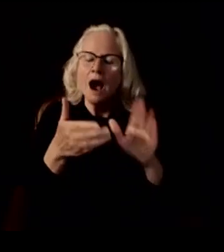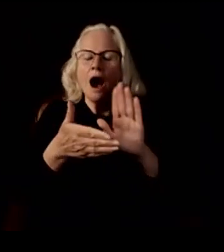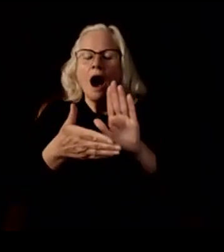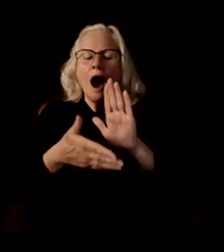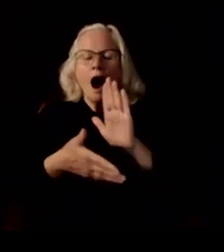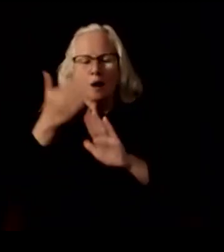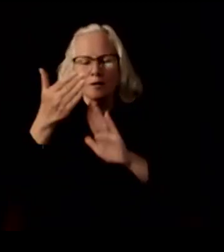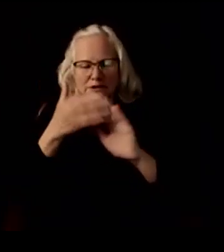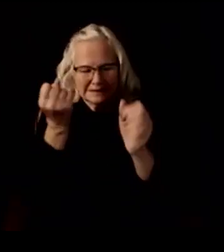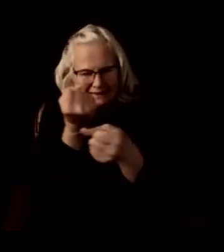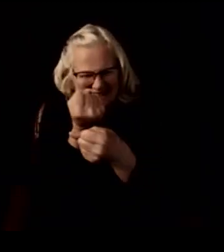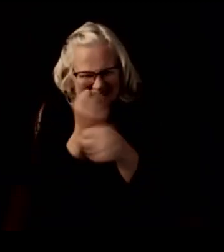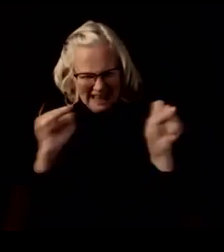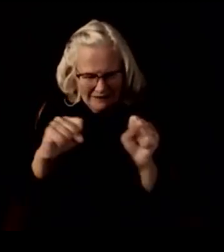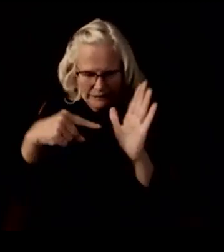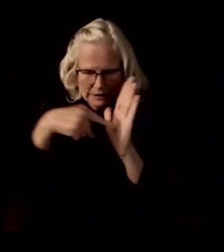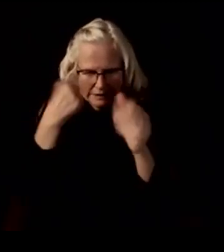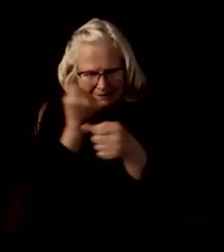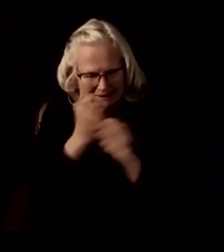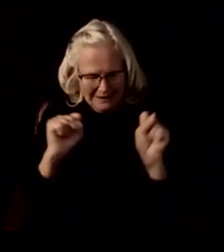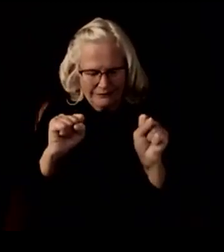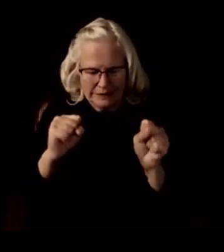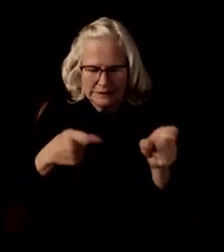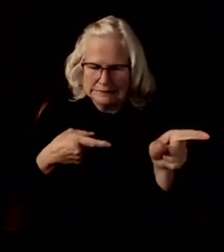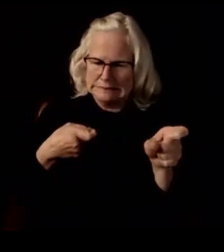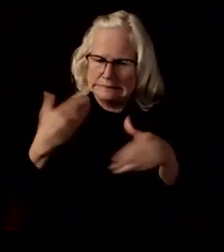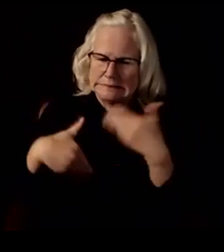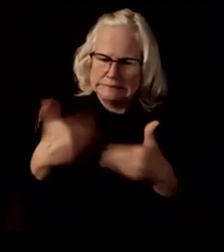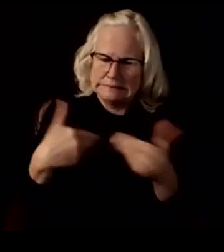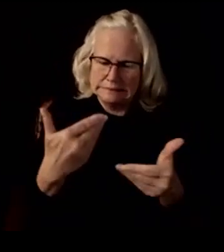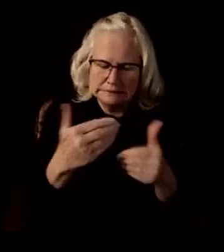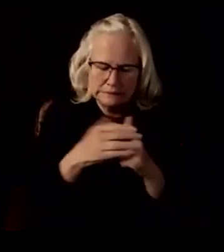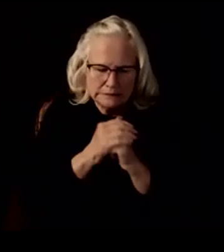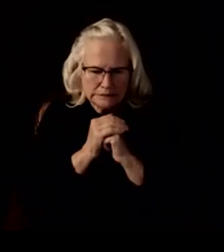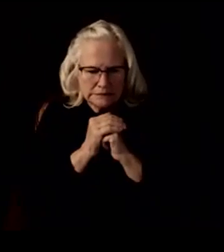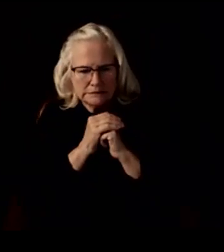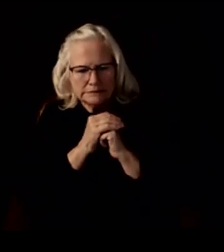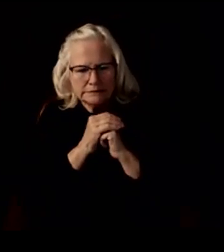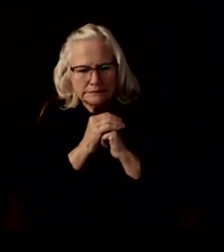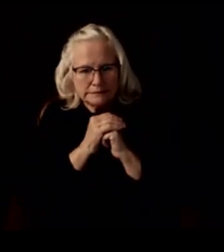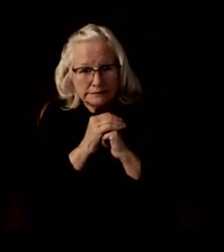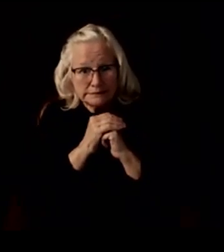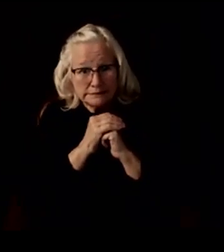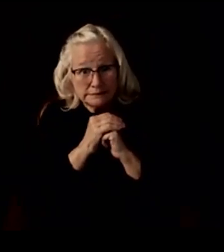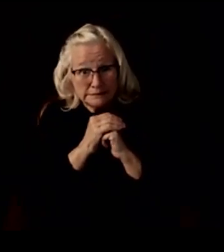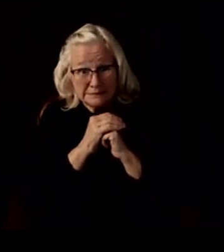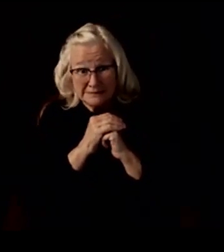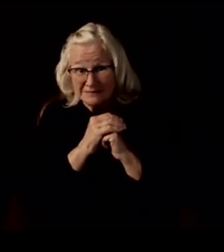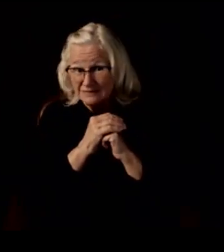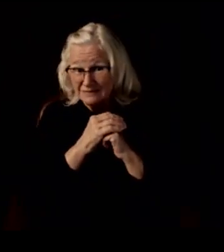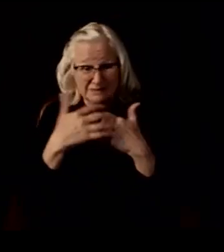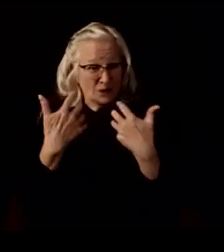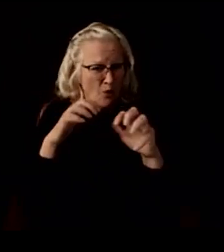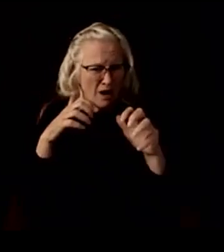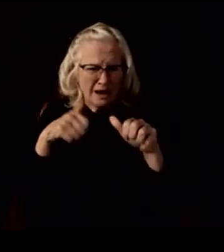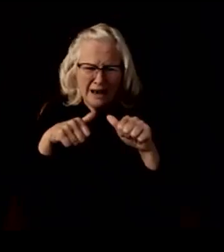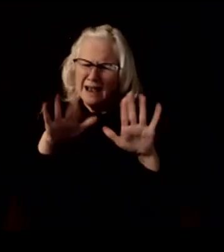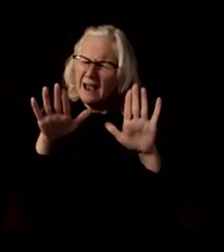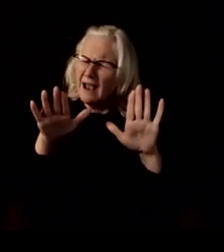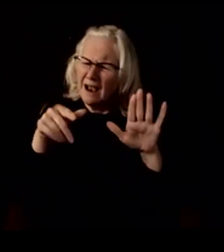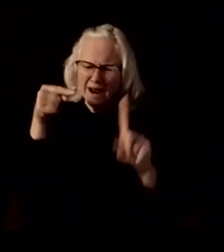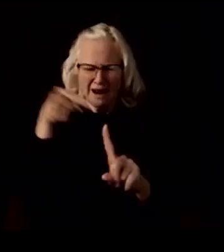safety protocols, but what's different is not scrimping on safety, but rather that normally you don't start